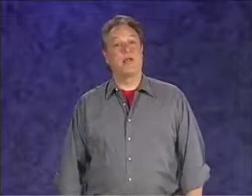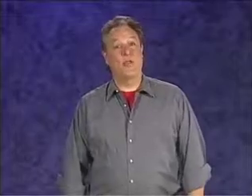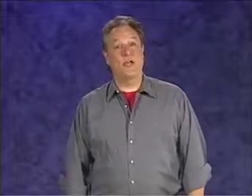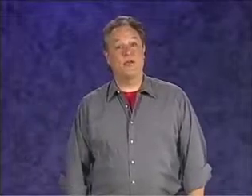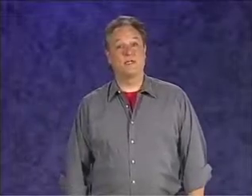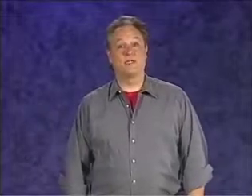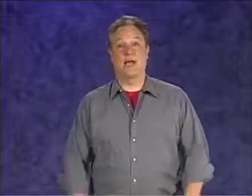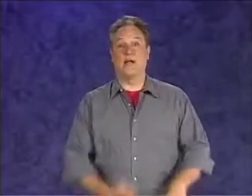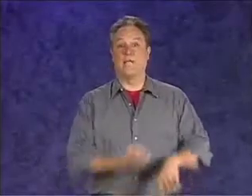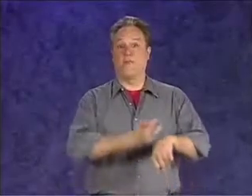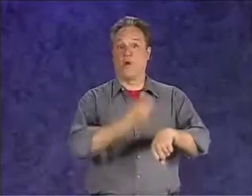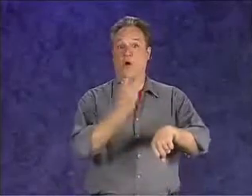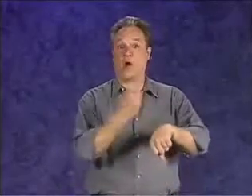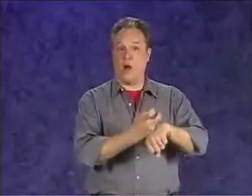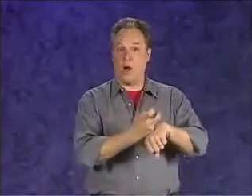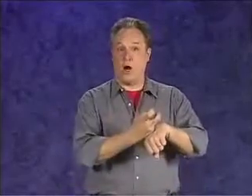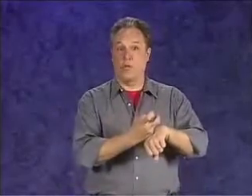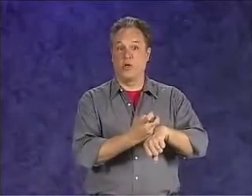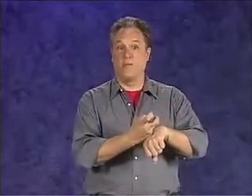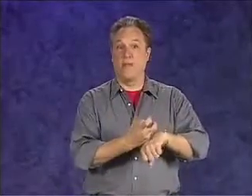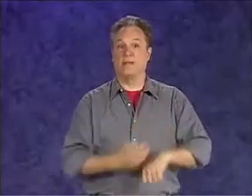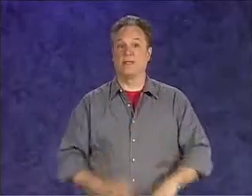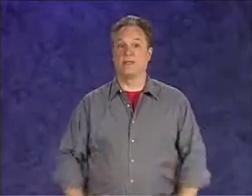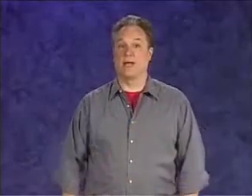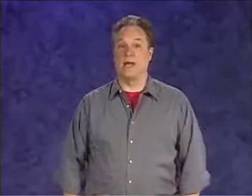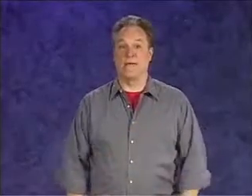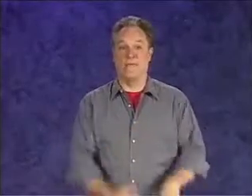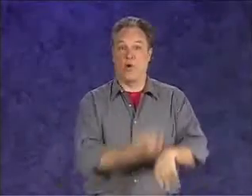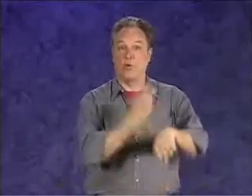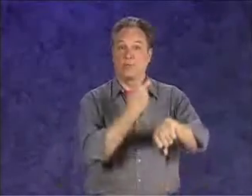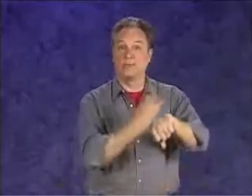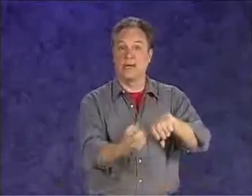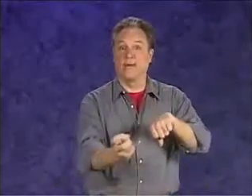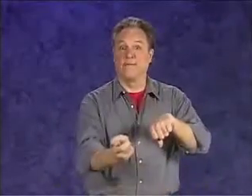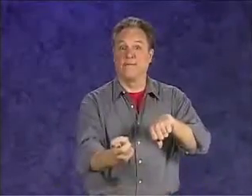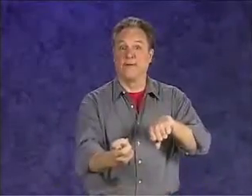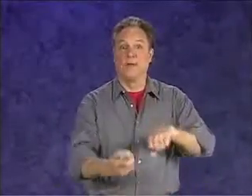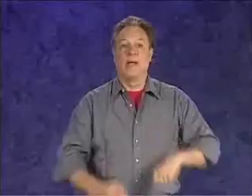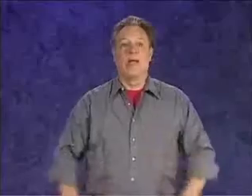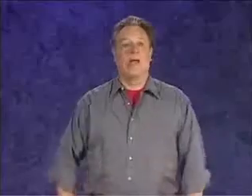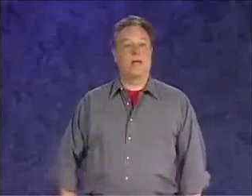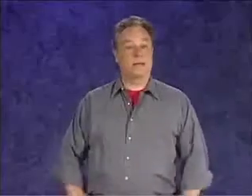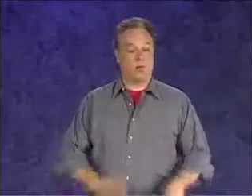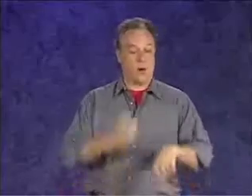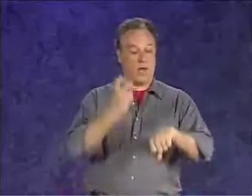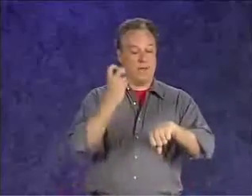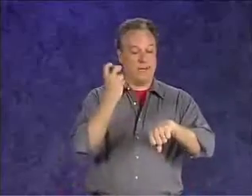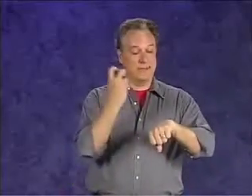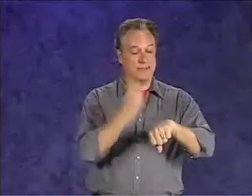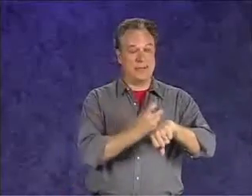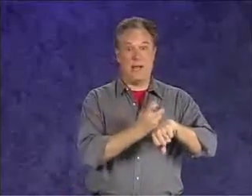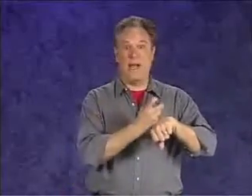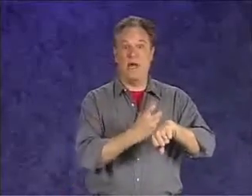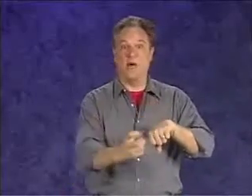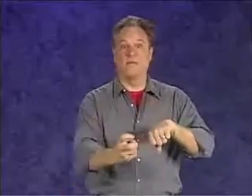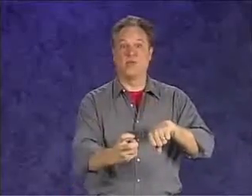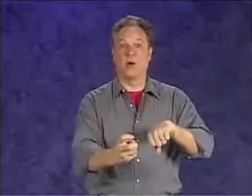Think of the sign for hard when you make the sign for tough. Hit the rock and slide off, showing that